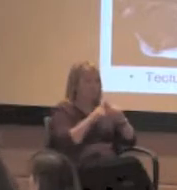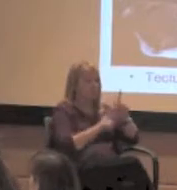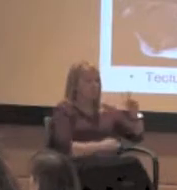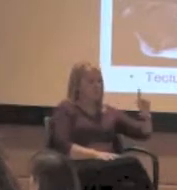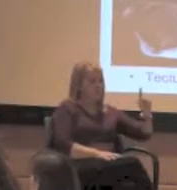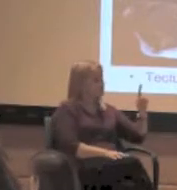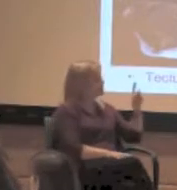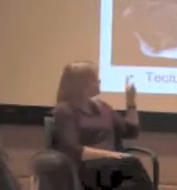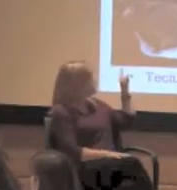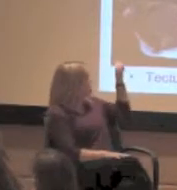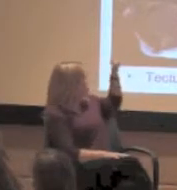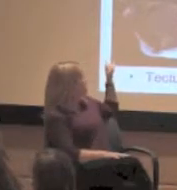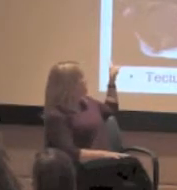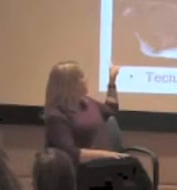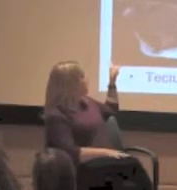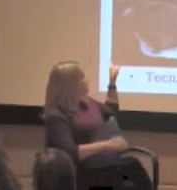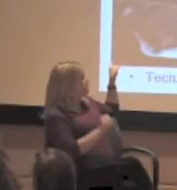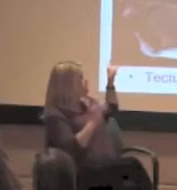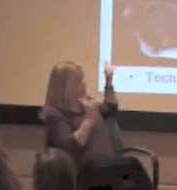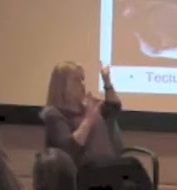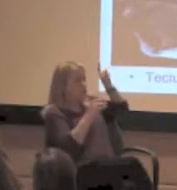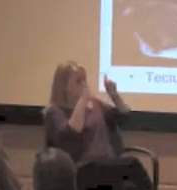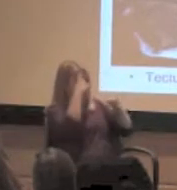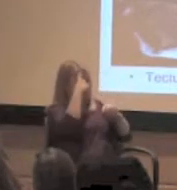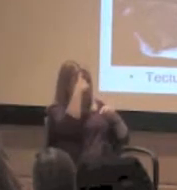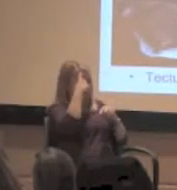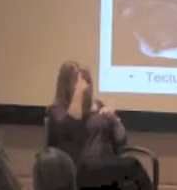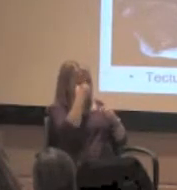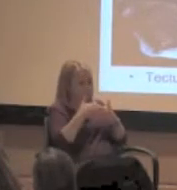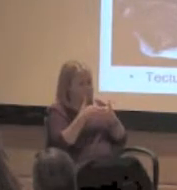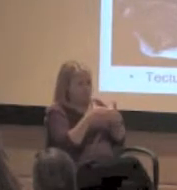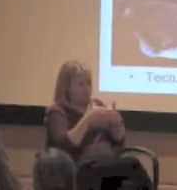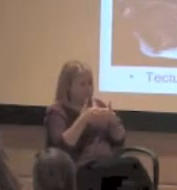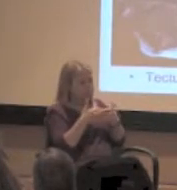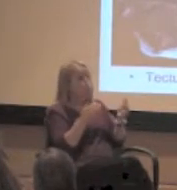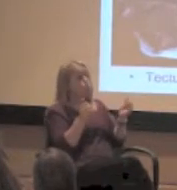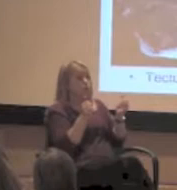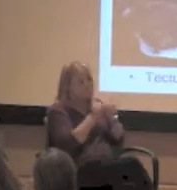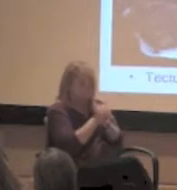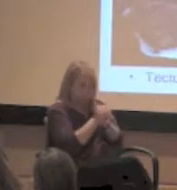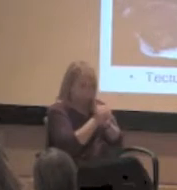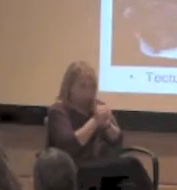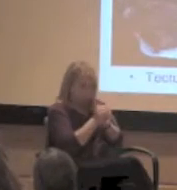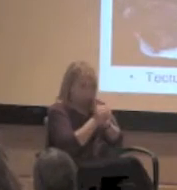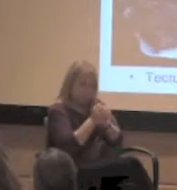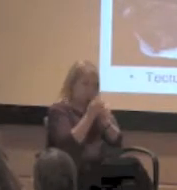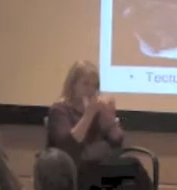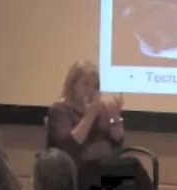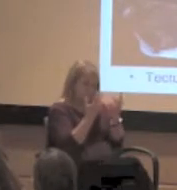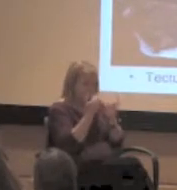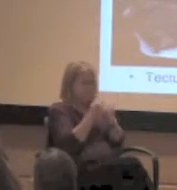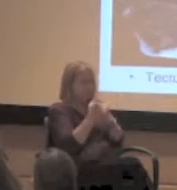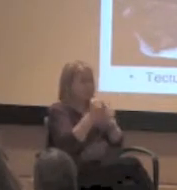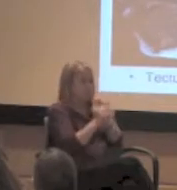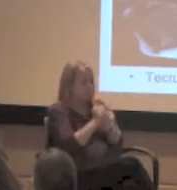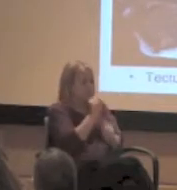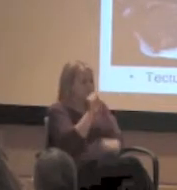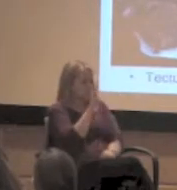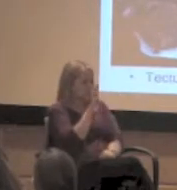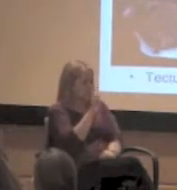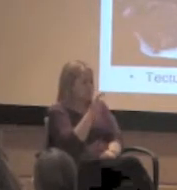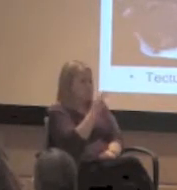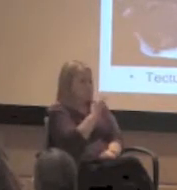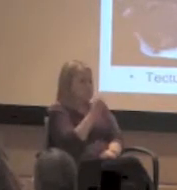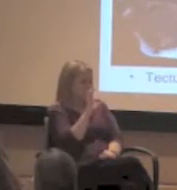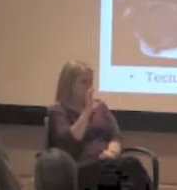left here, we have the brains of a baby with, or anybody with spina bifida or